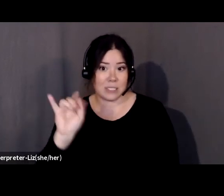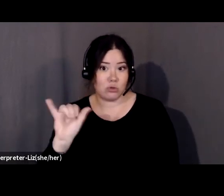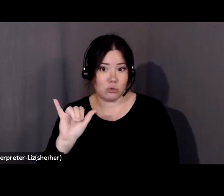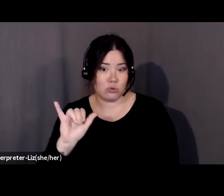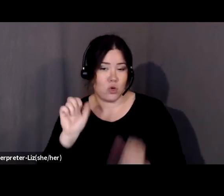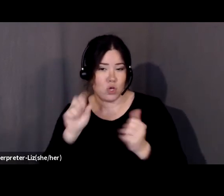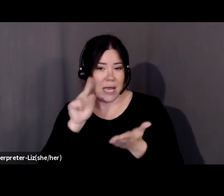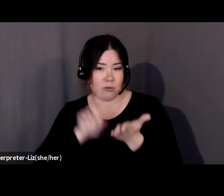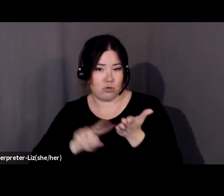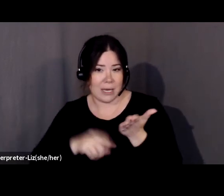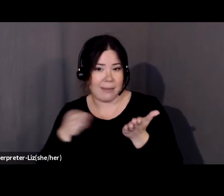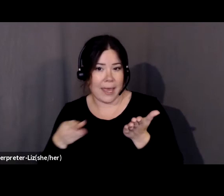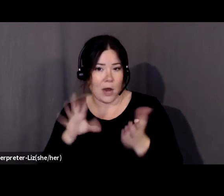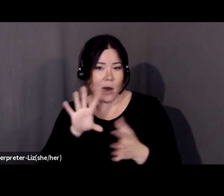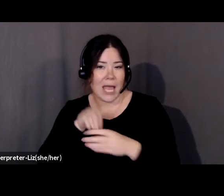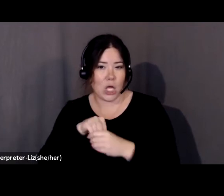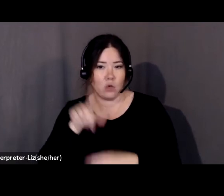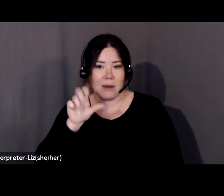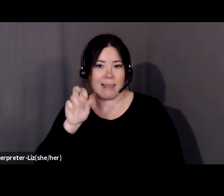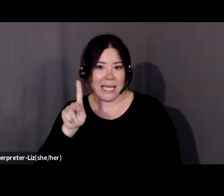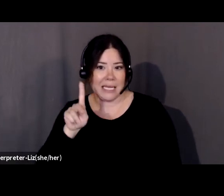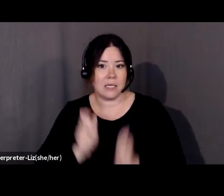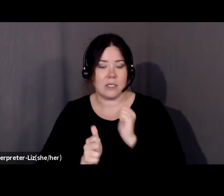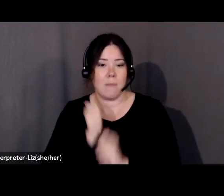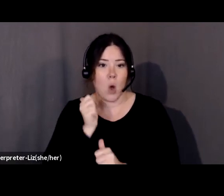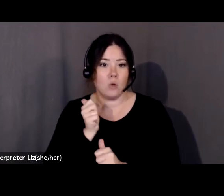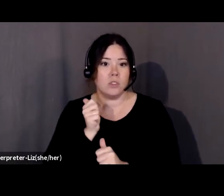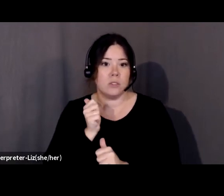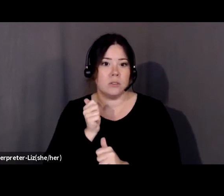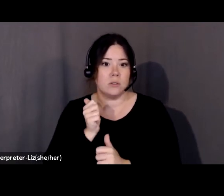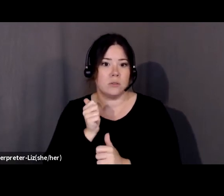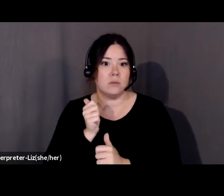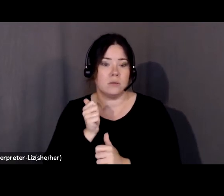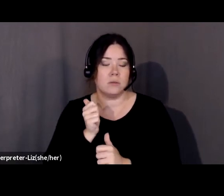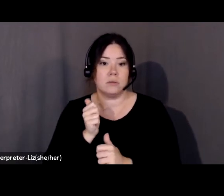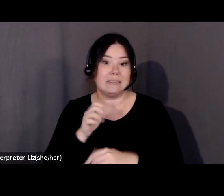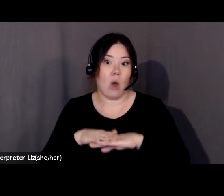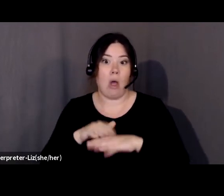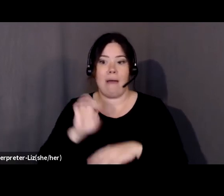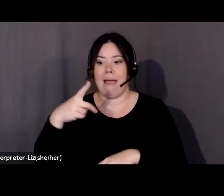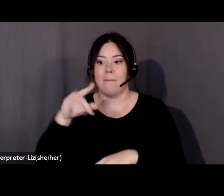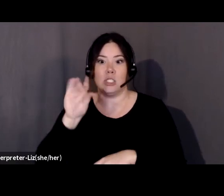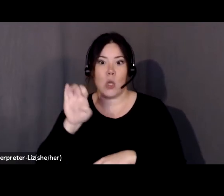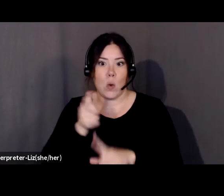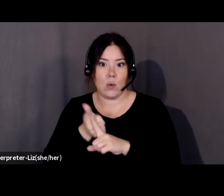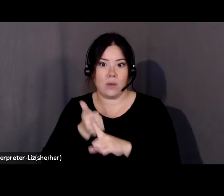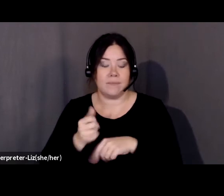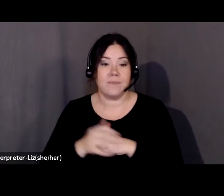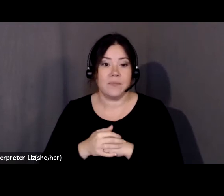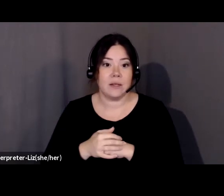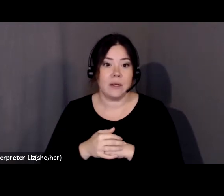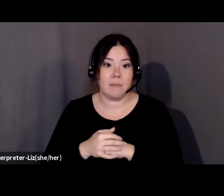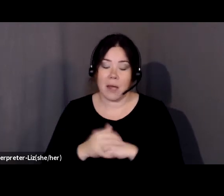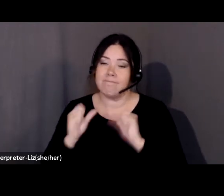there. I include links to most of these at some point on any given episode. But highly recommend checking out